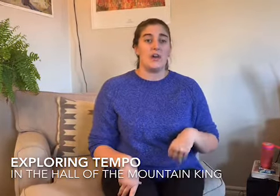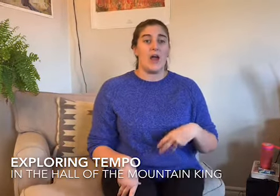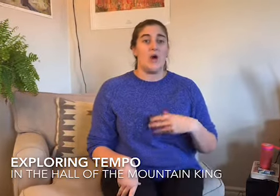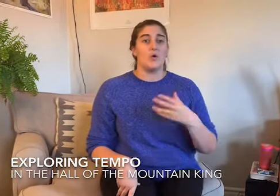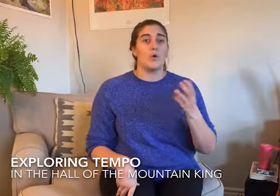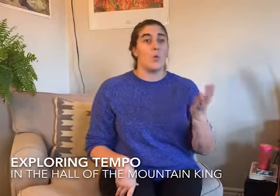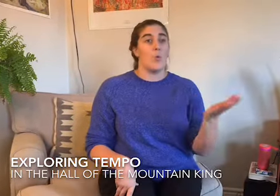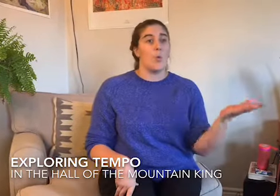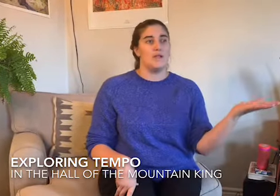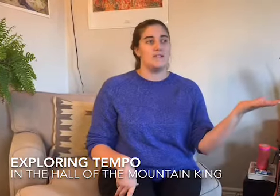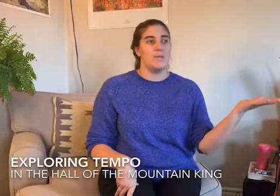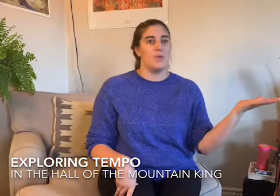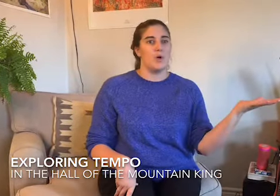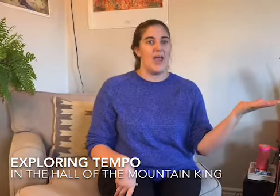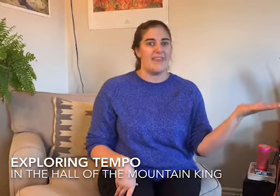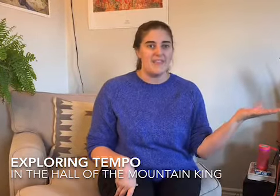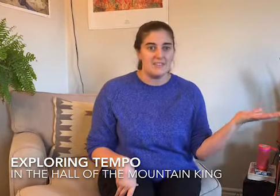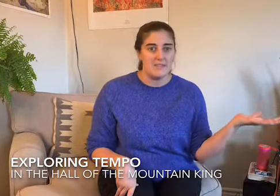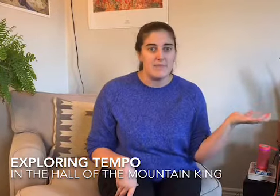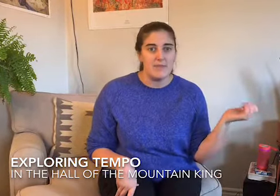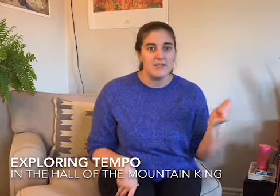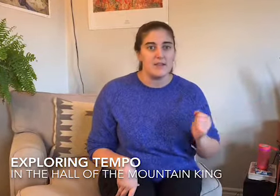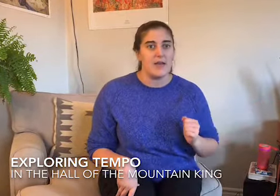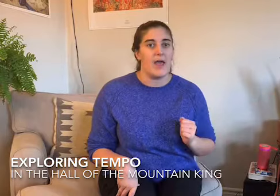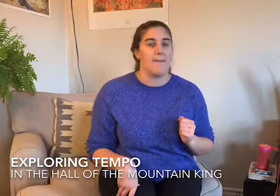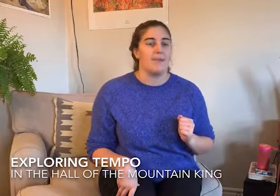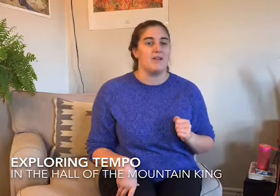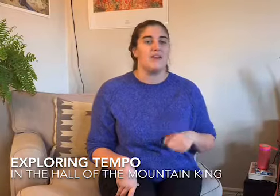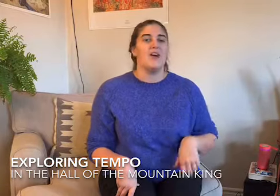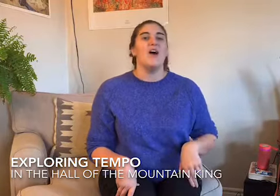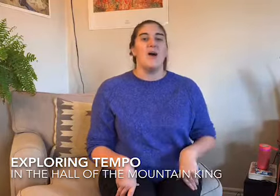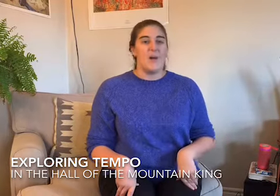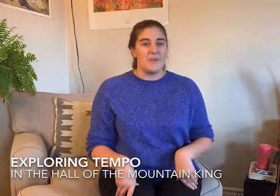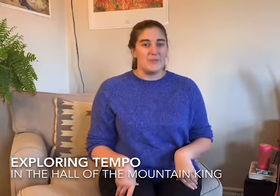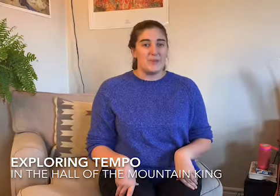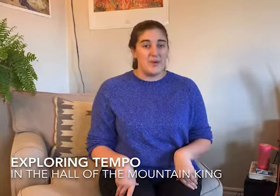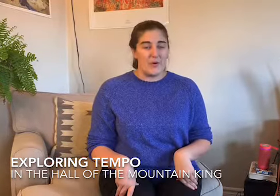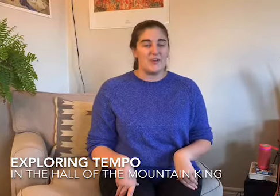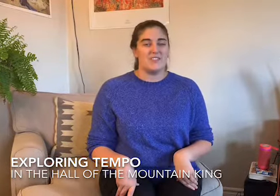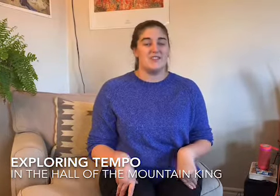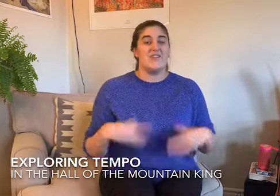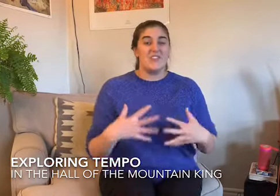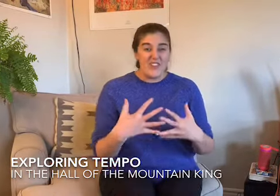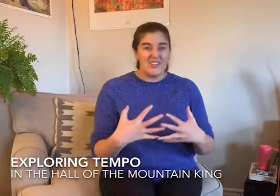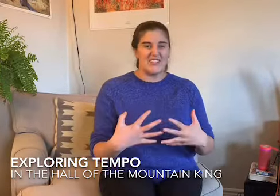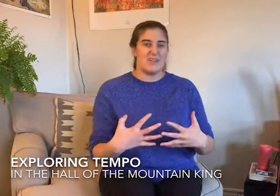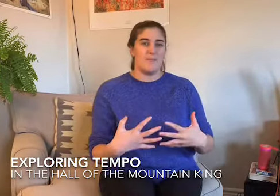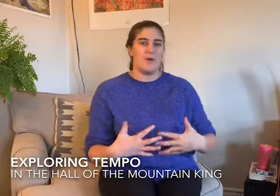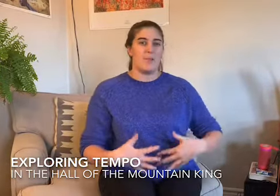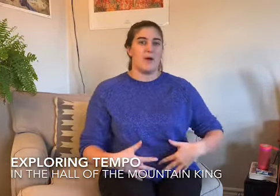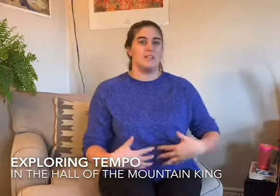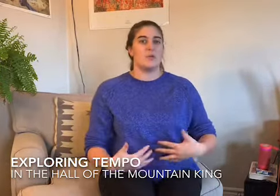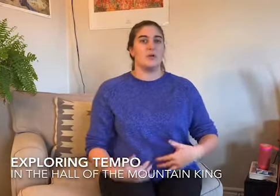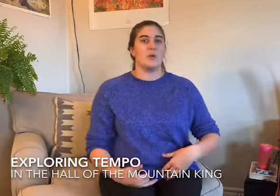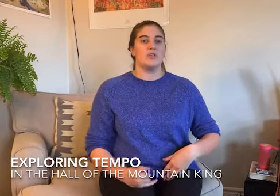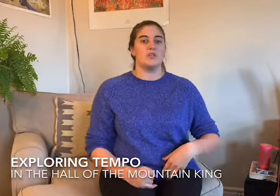out one tempo and then something's gonna happen. In order to feel this tempo in our bodies, we are going to create